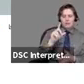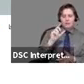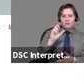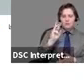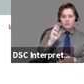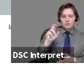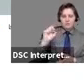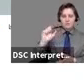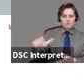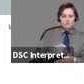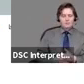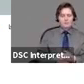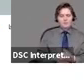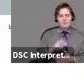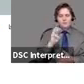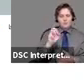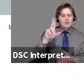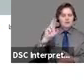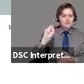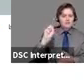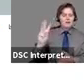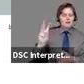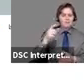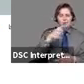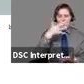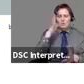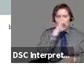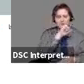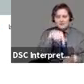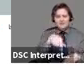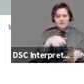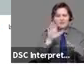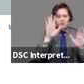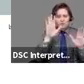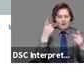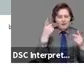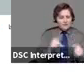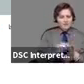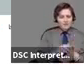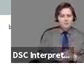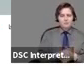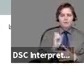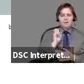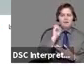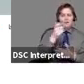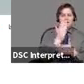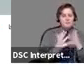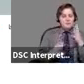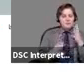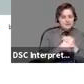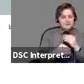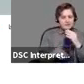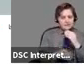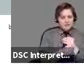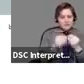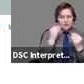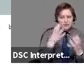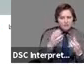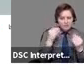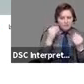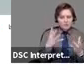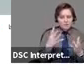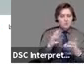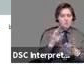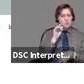Warsaw. And you don't want to miss this. This is going to be a great event. It's going to give you some additional information. They're going to